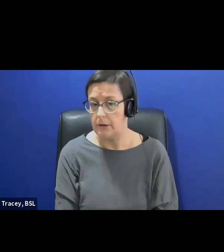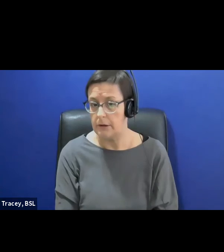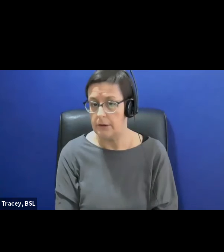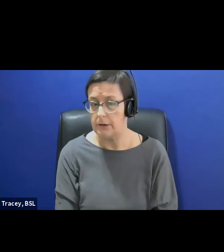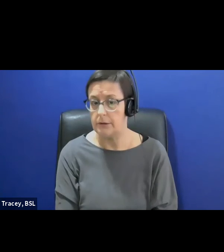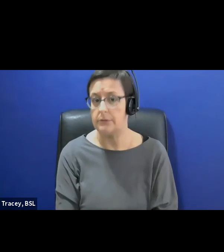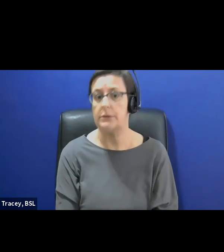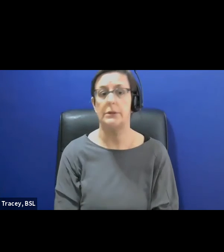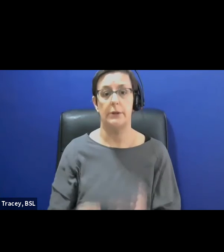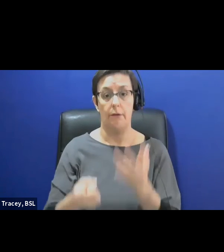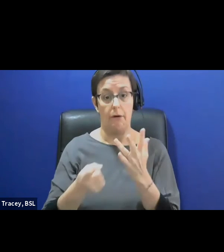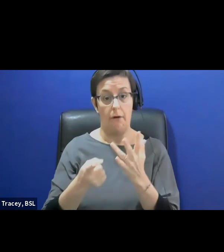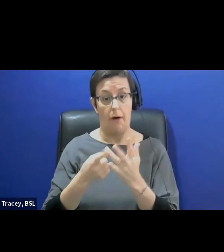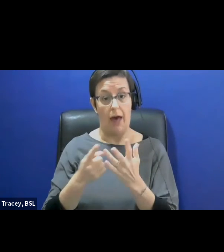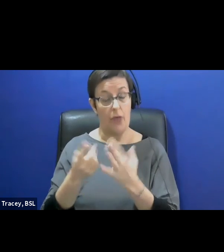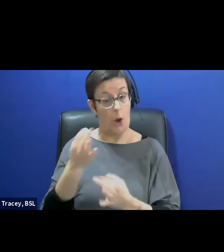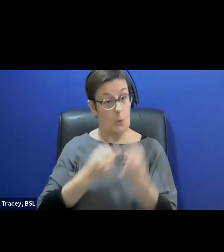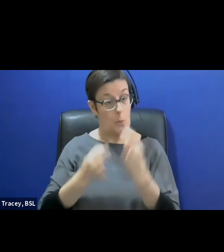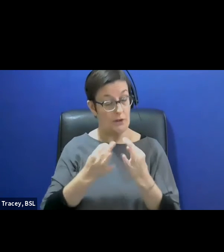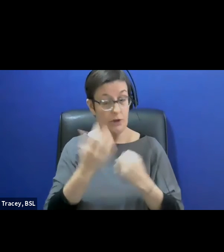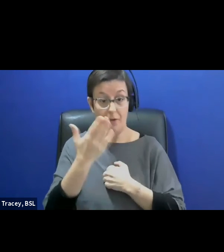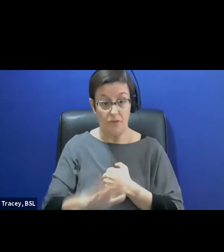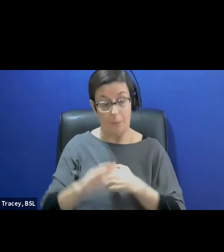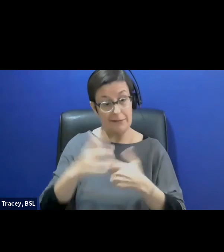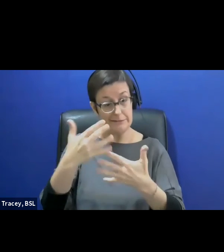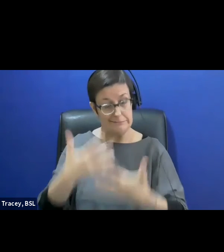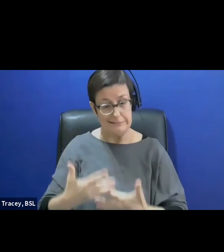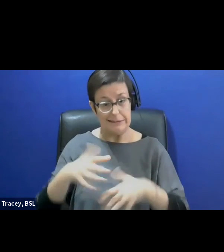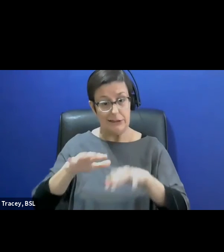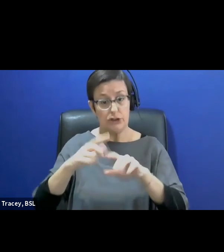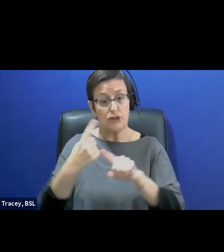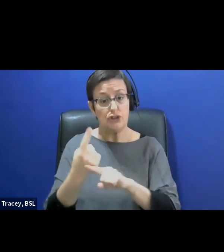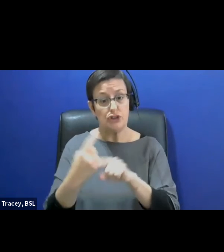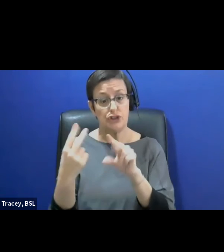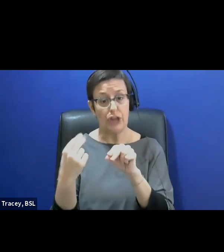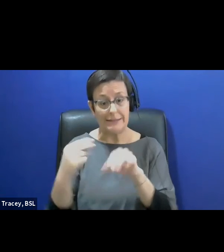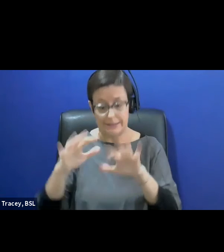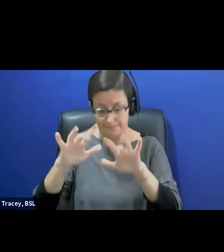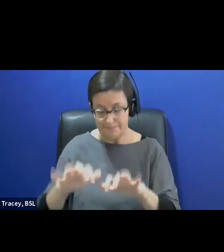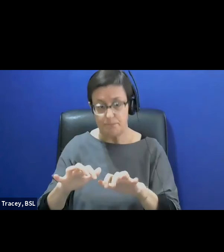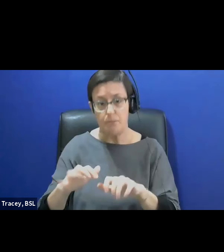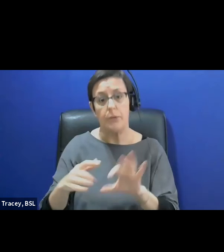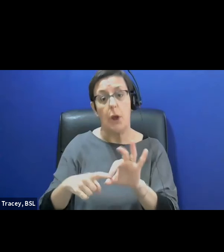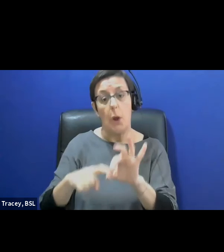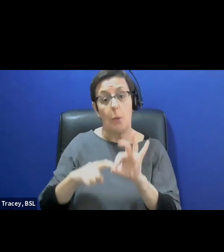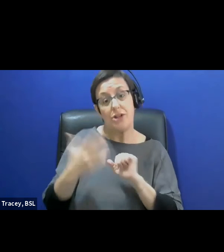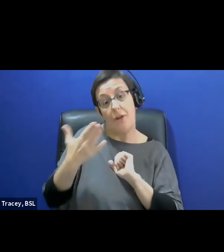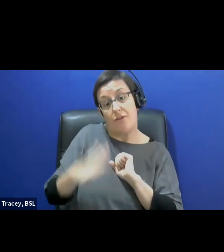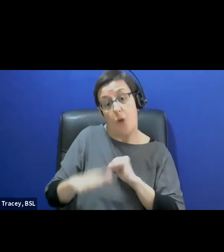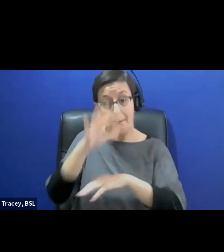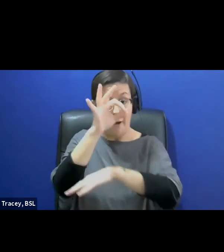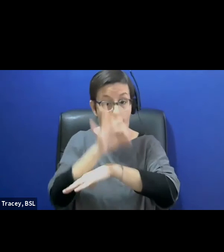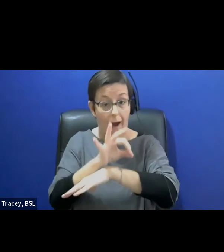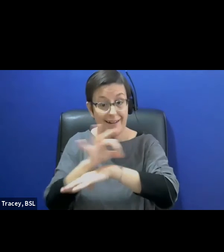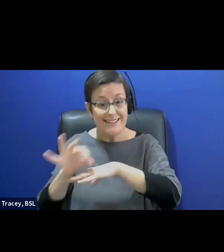but I think it would be quite good just to answer it on the verbally as well. So we had a question come in from an architect working on